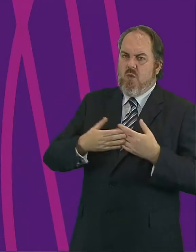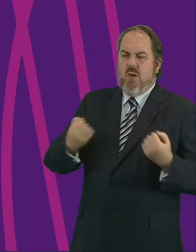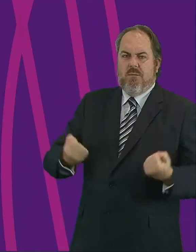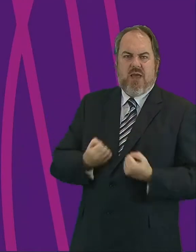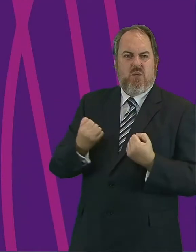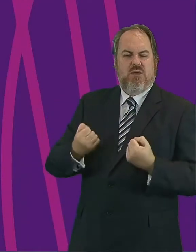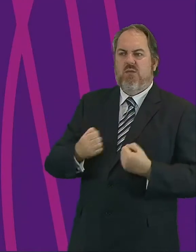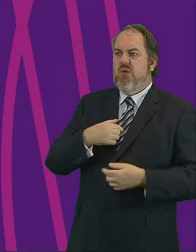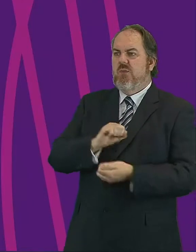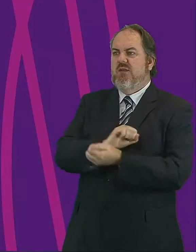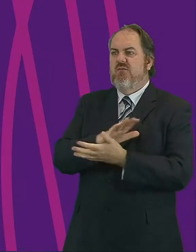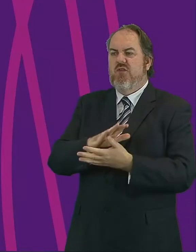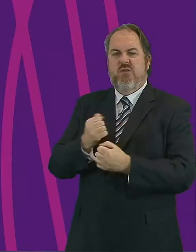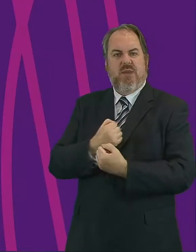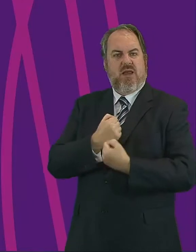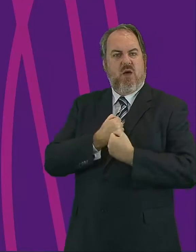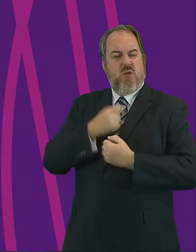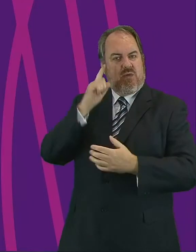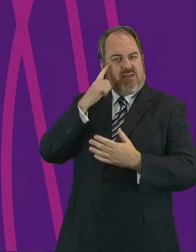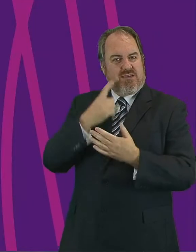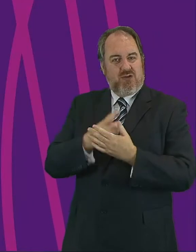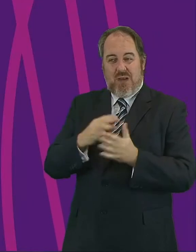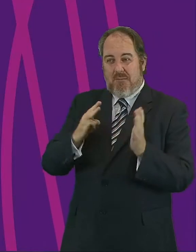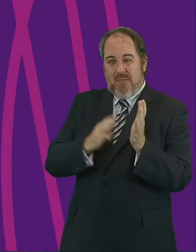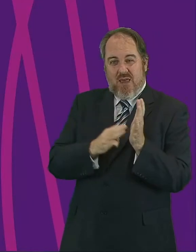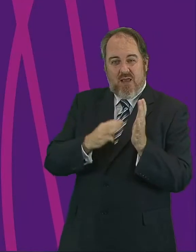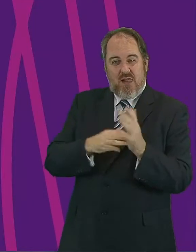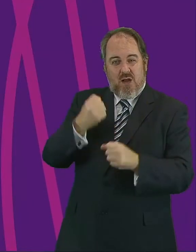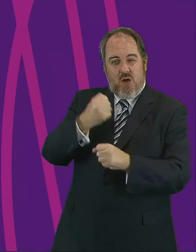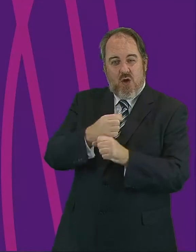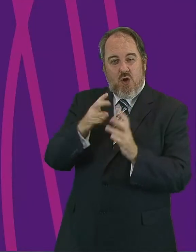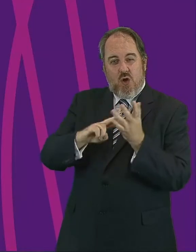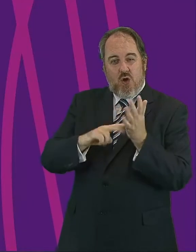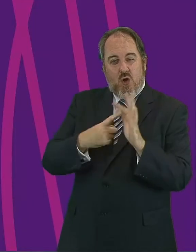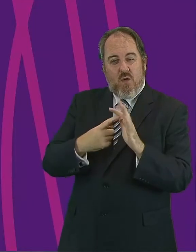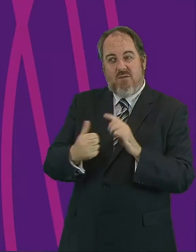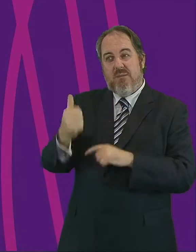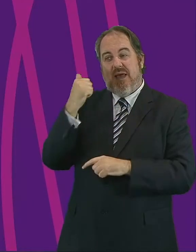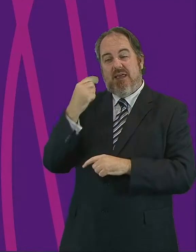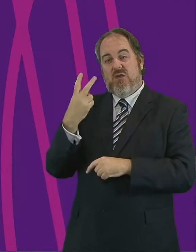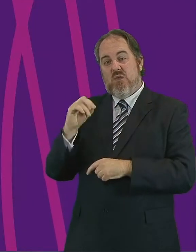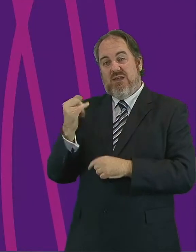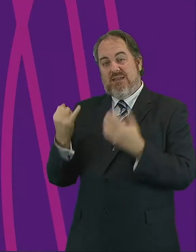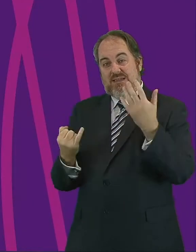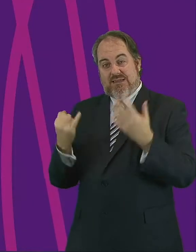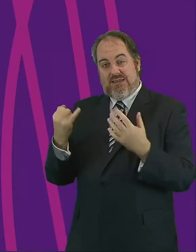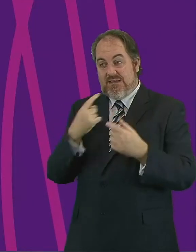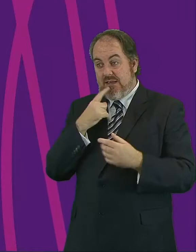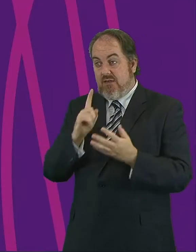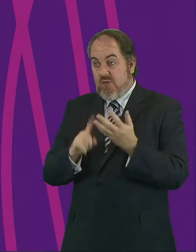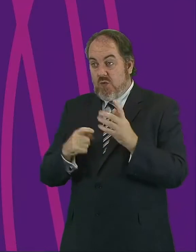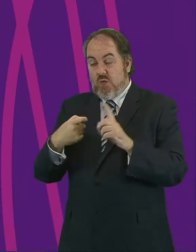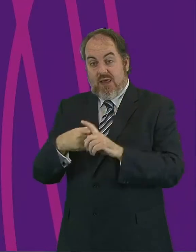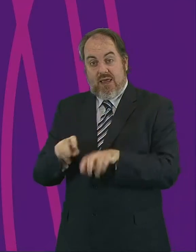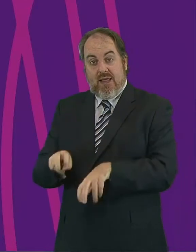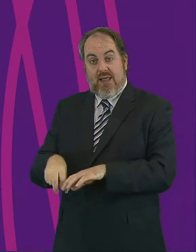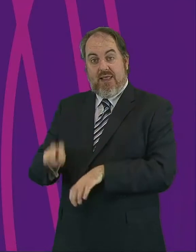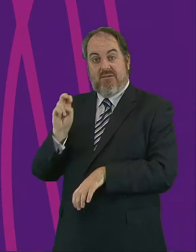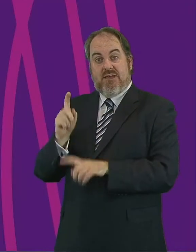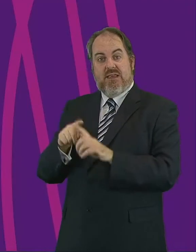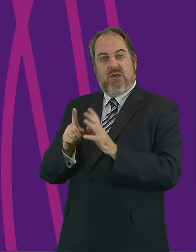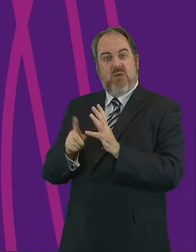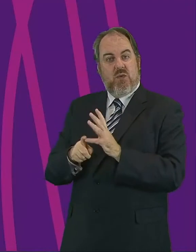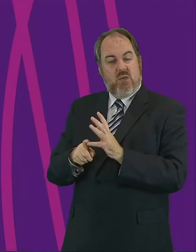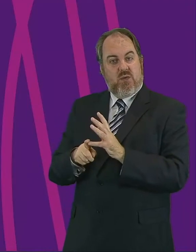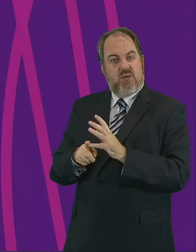decisions. And even, and this is Michael Gove himself speaking in June 2016, that if the UK left the EU, then on migration, and I